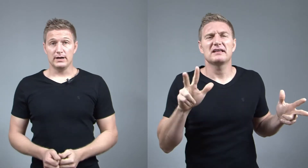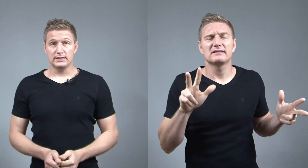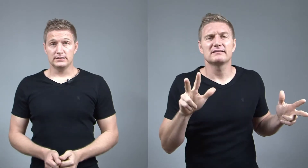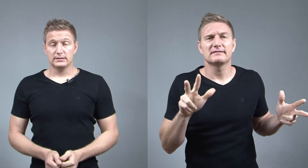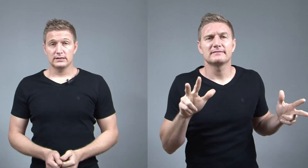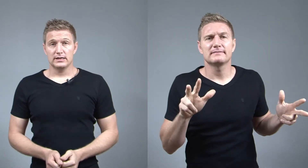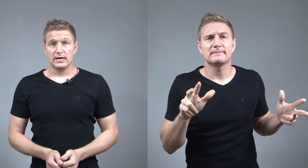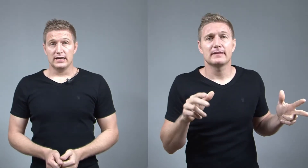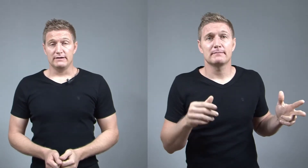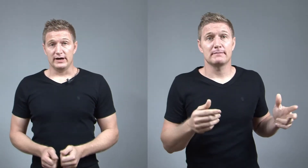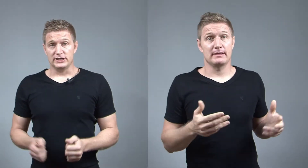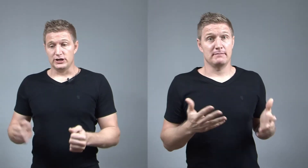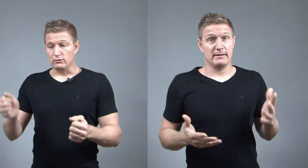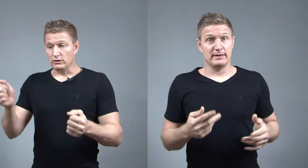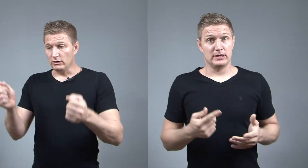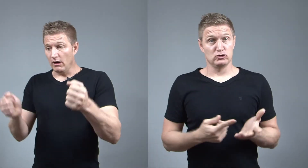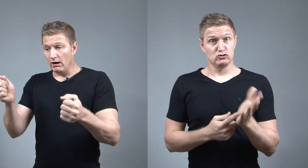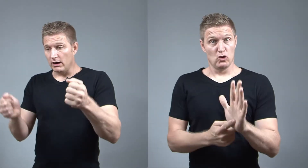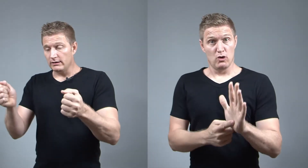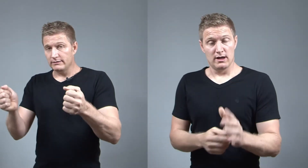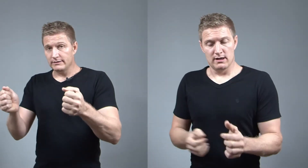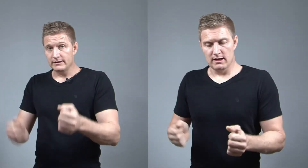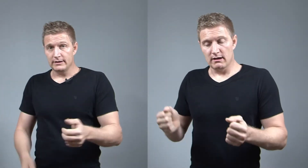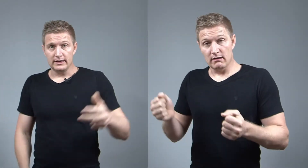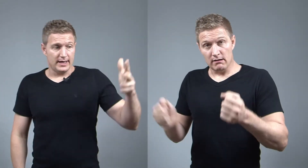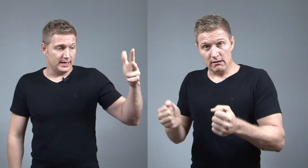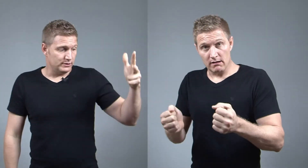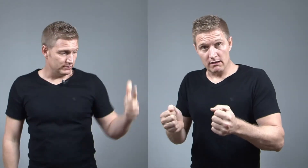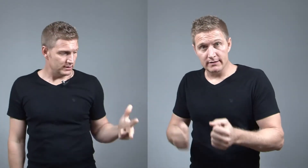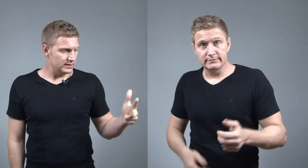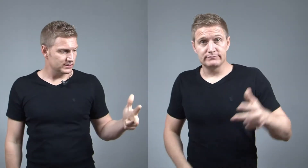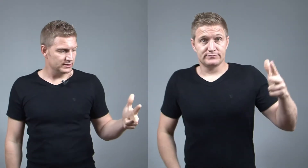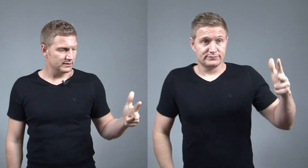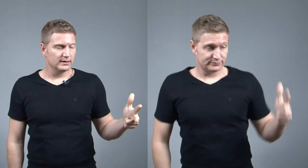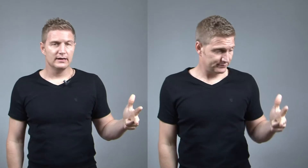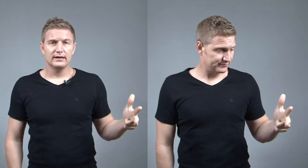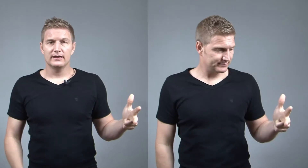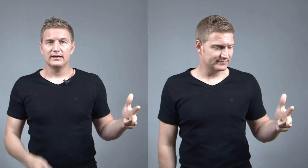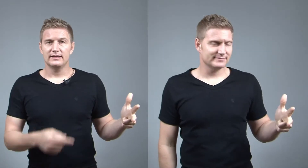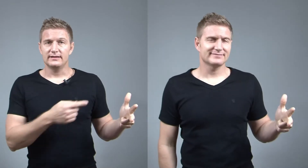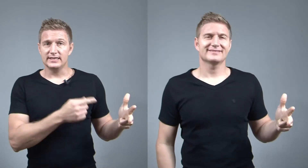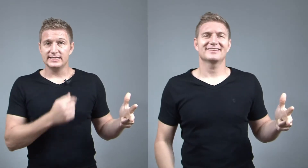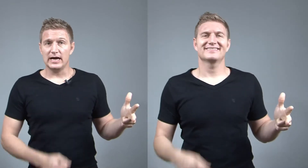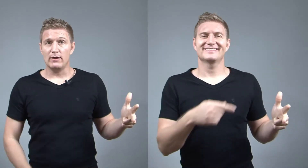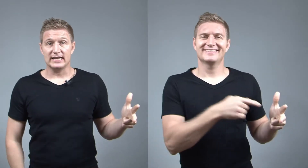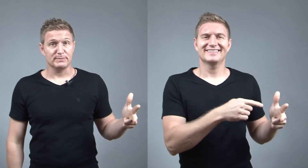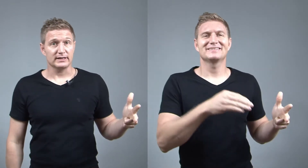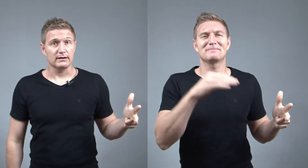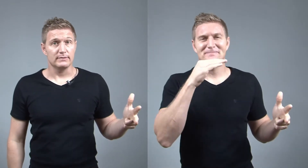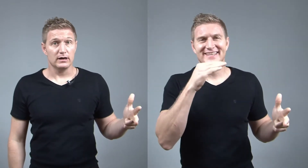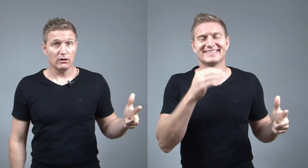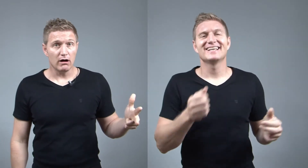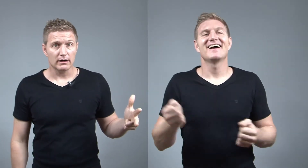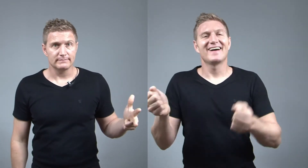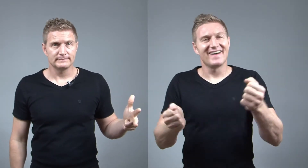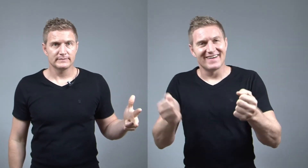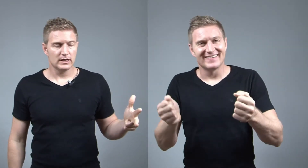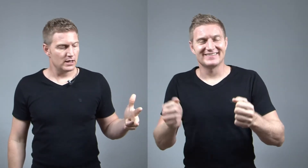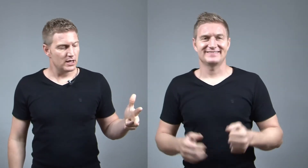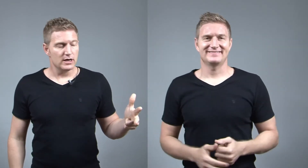But if I show car and do this, this now has become a car. So